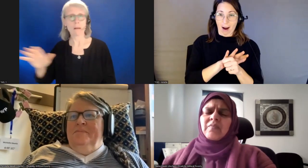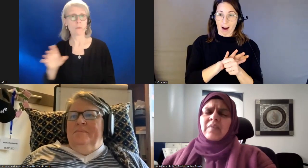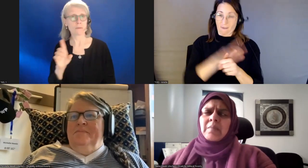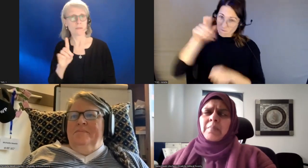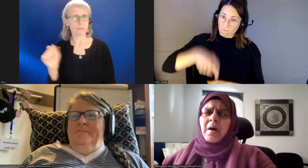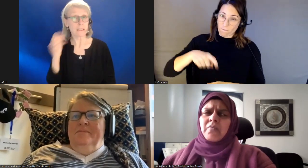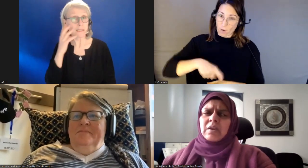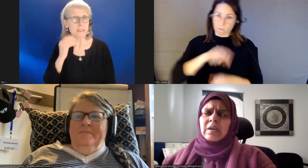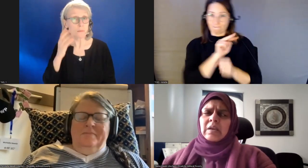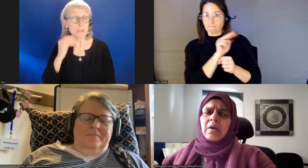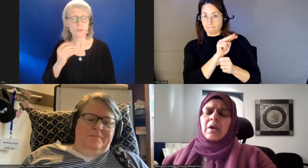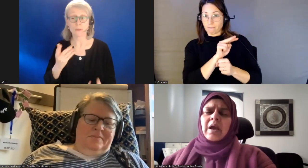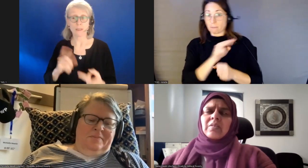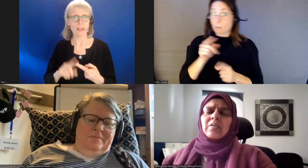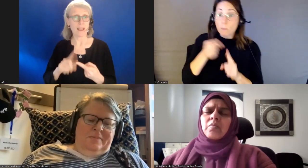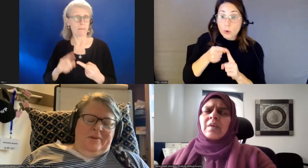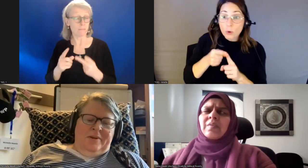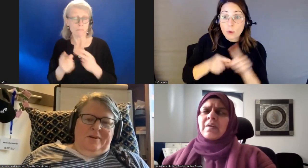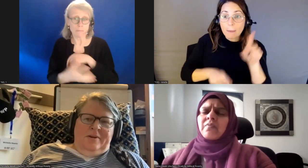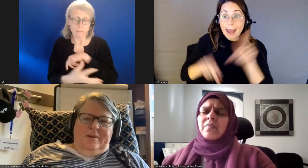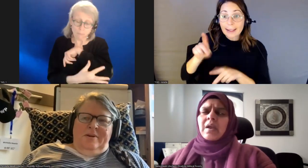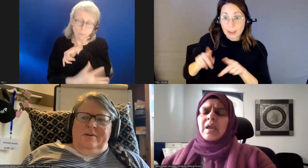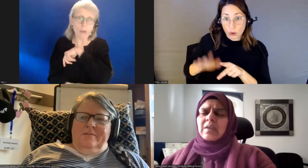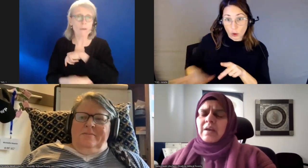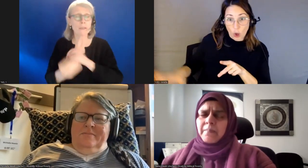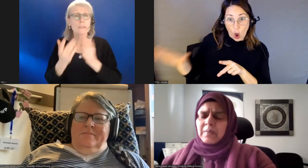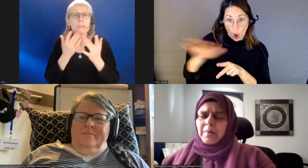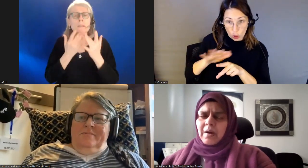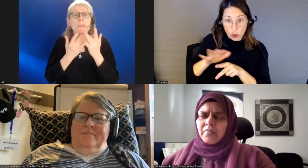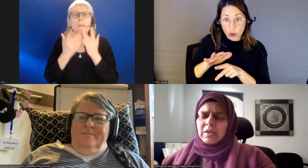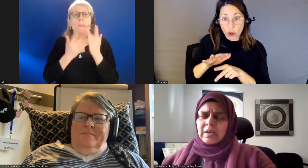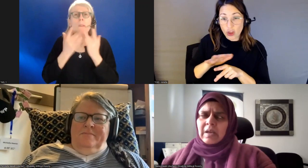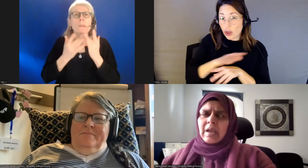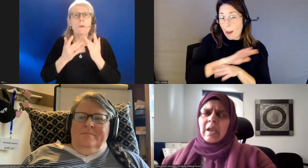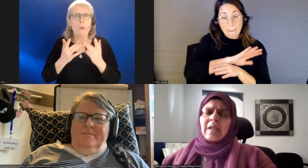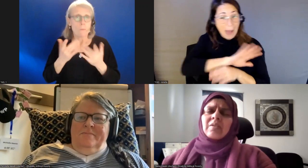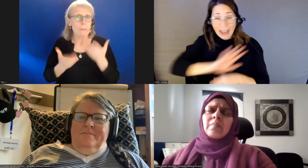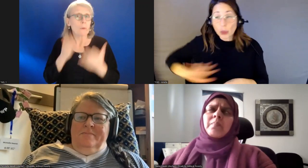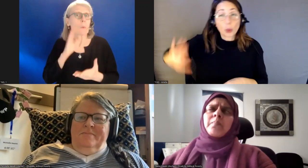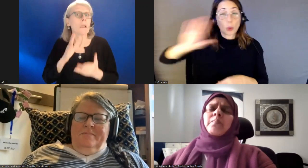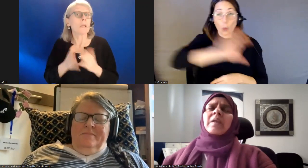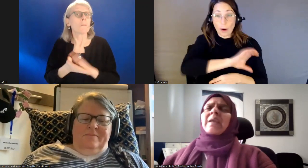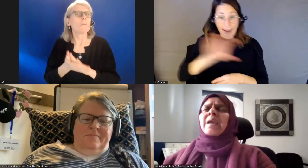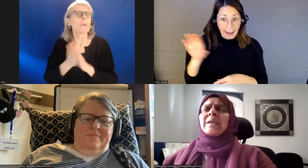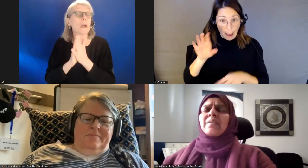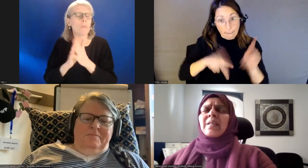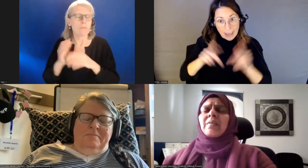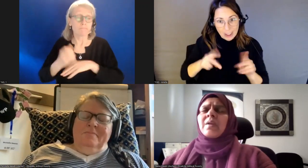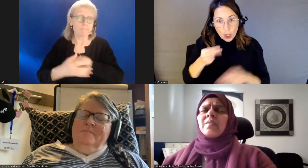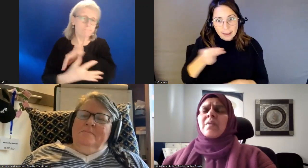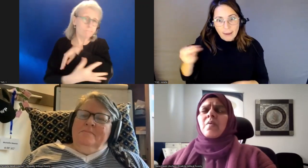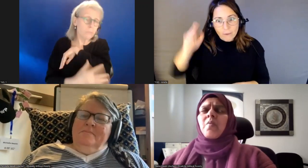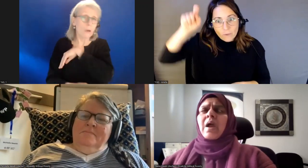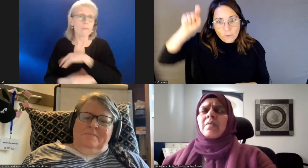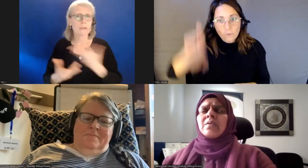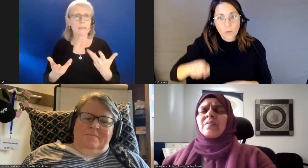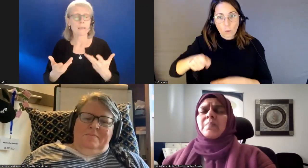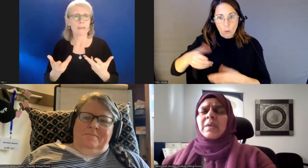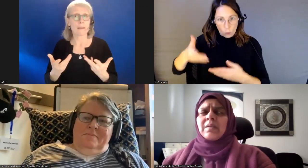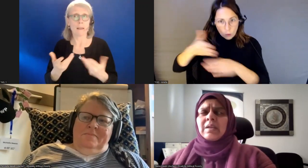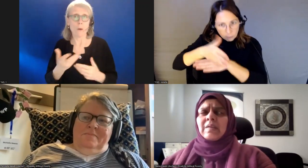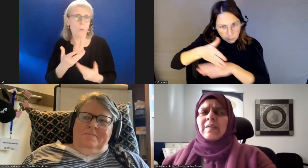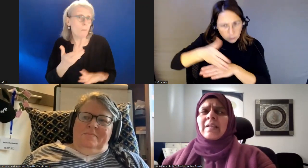disabilities living in poverty, at the risk of ending up in poverty, at Canadians at the risk of